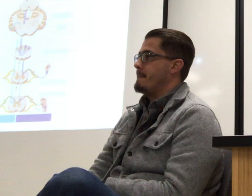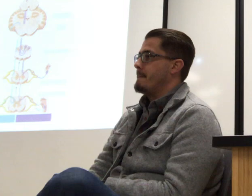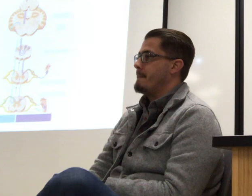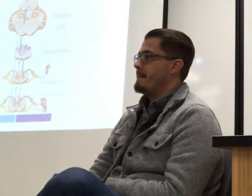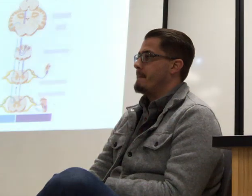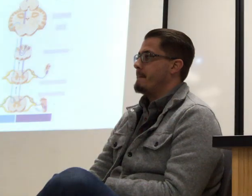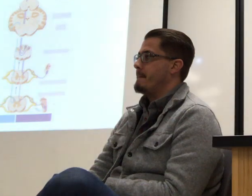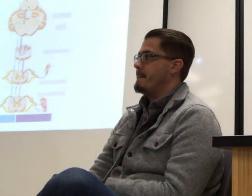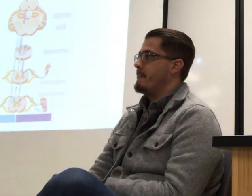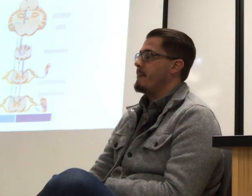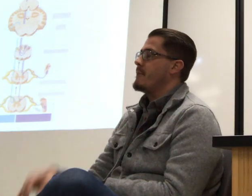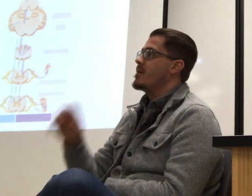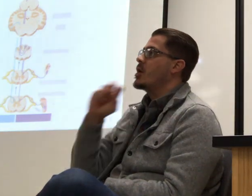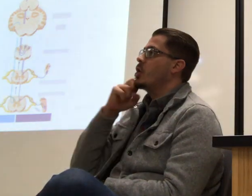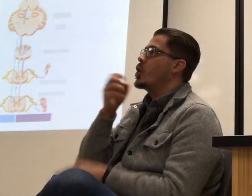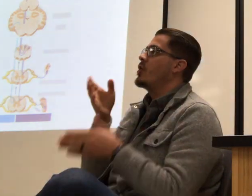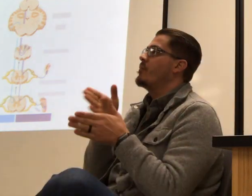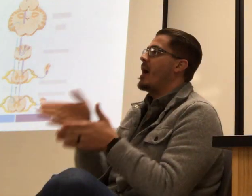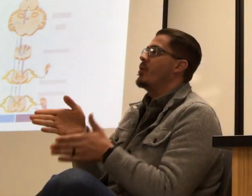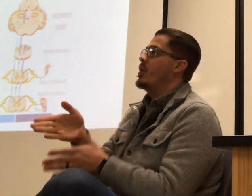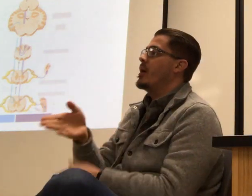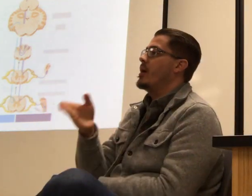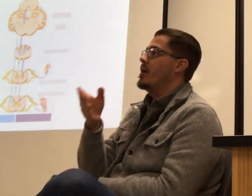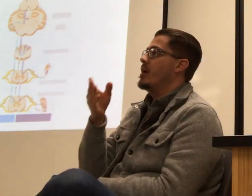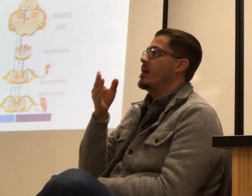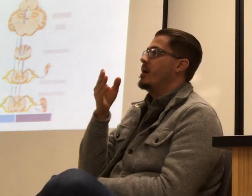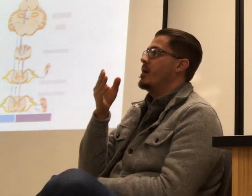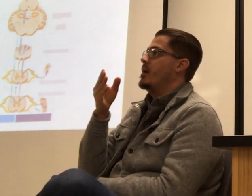The nerve pathway is info sent